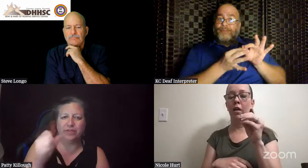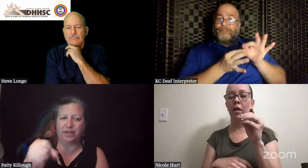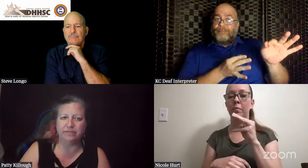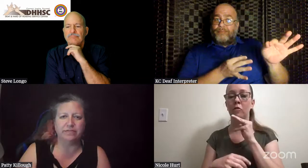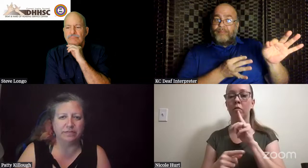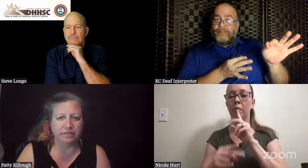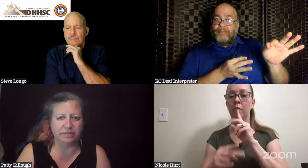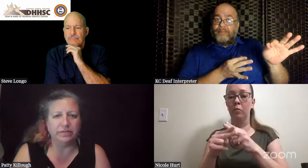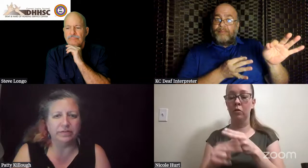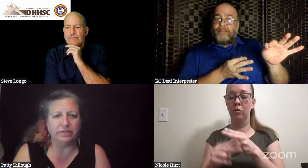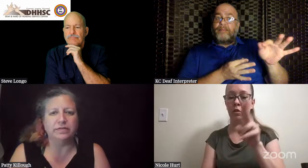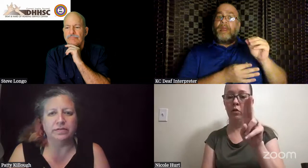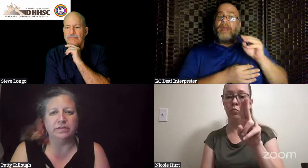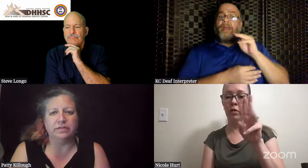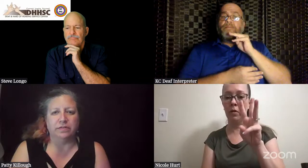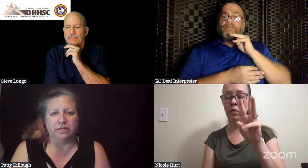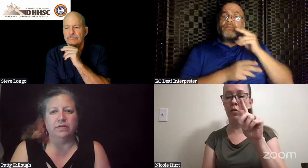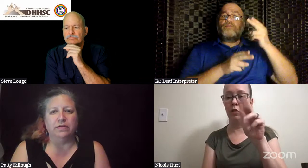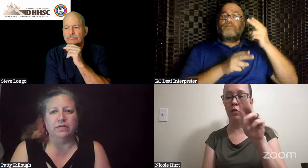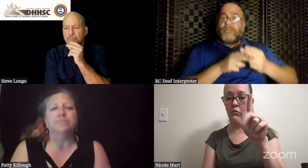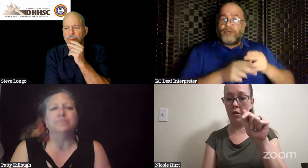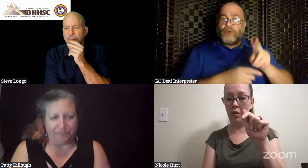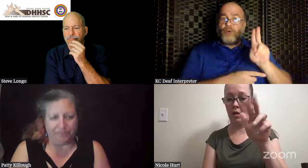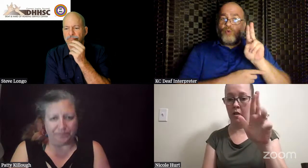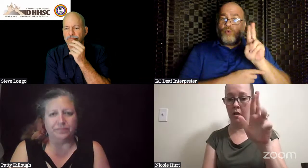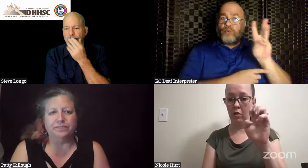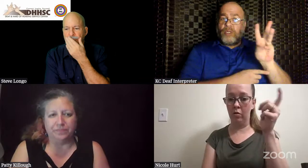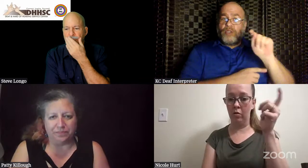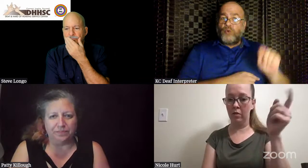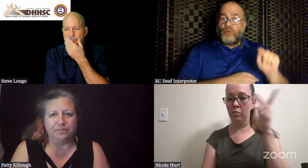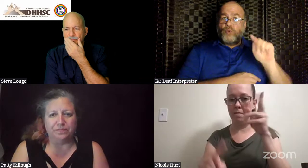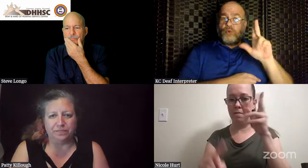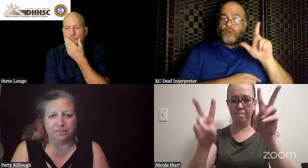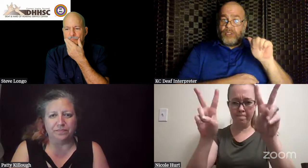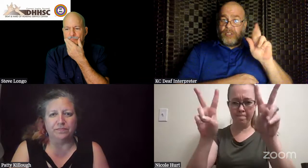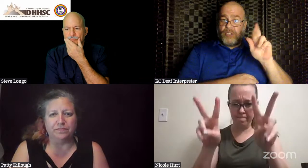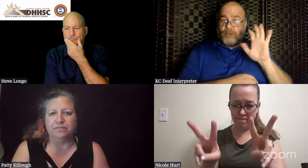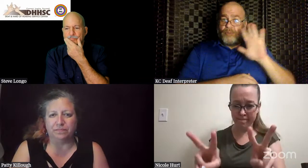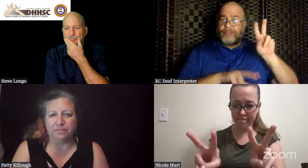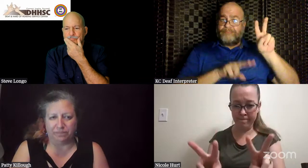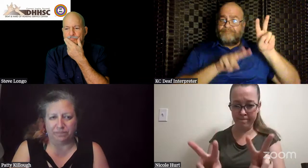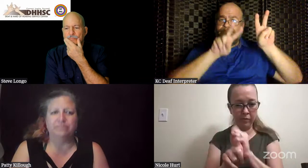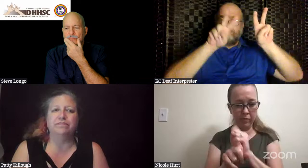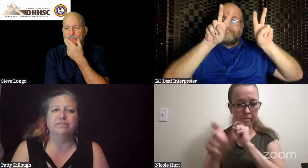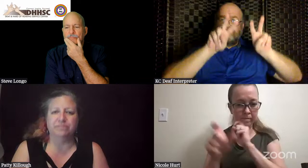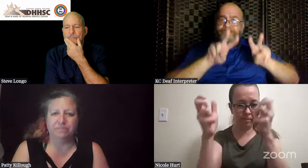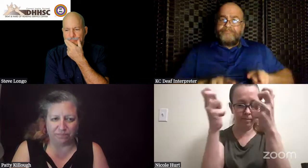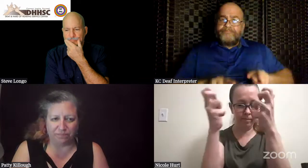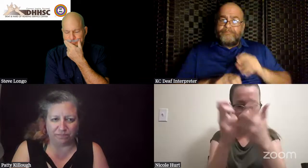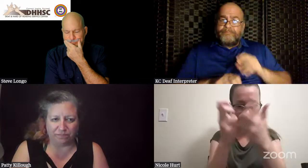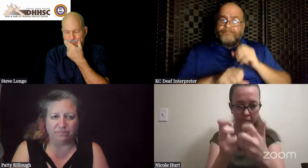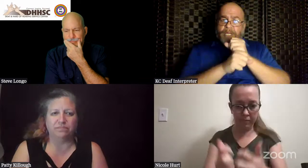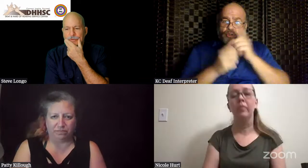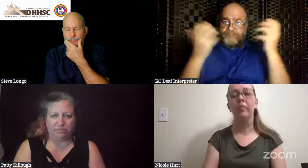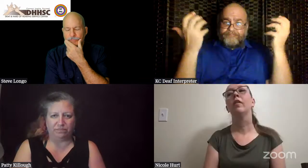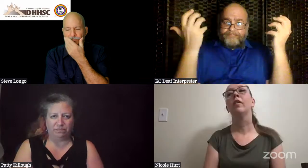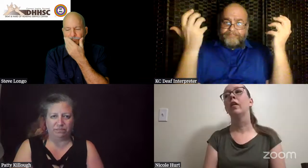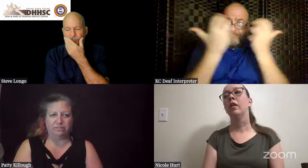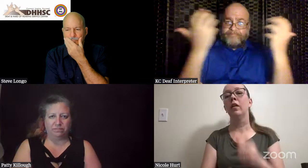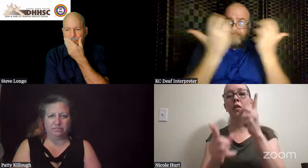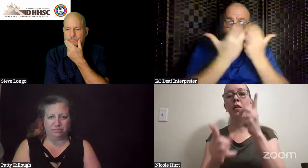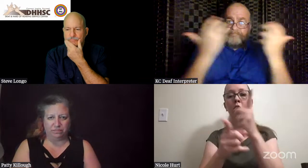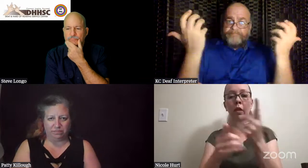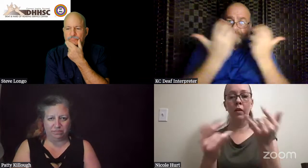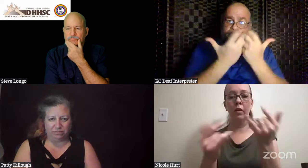regarding our term, regarding the extension of our membership by 1 year. Michelle mentioned that United Way of Tulare will